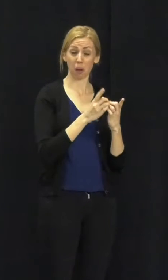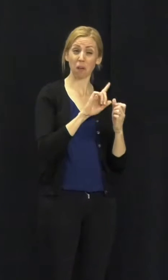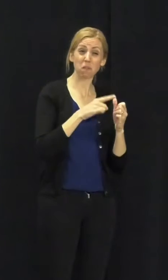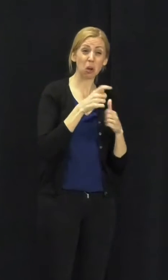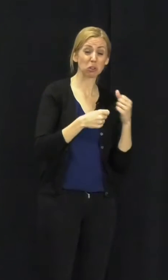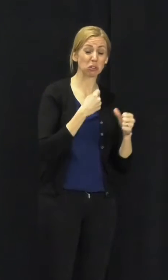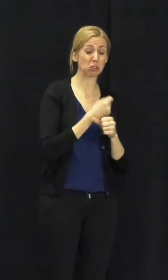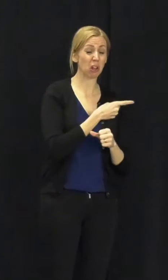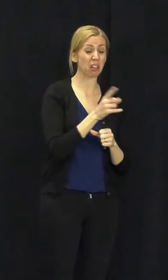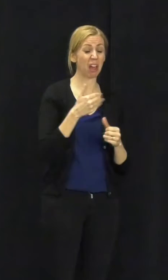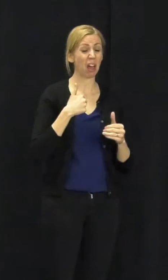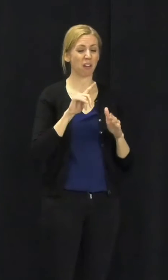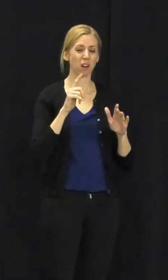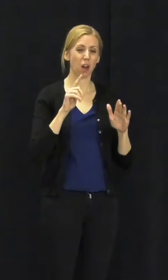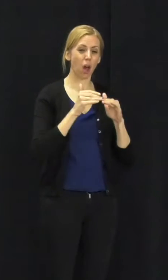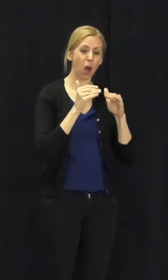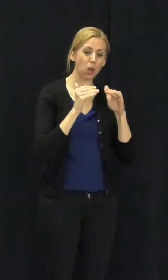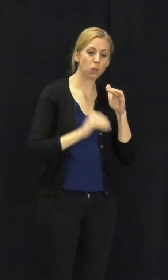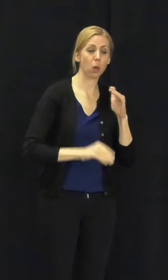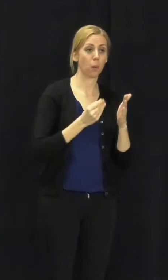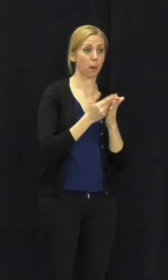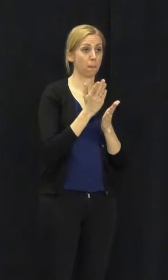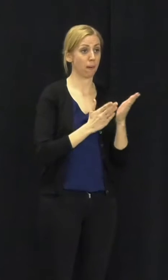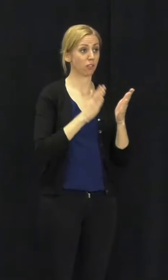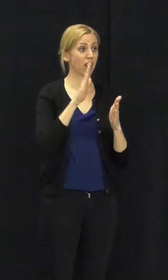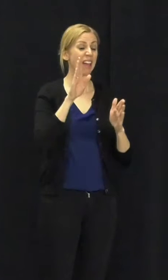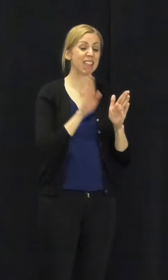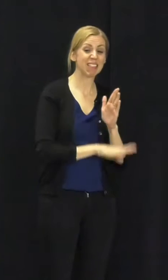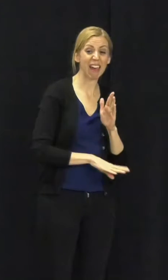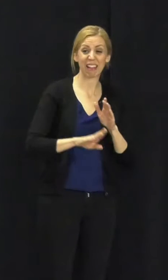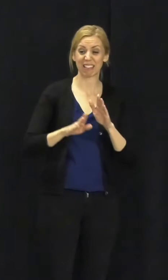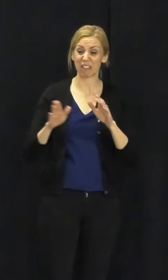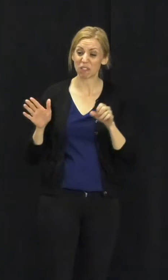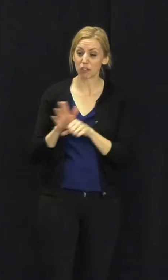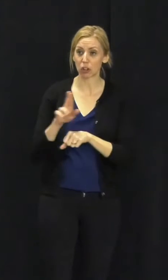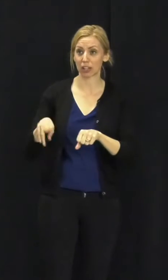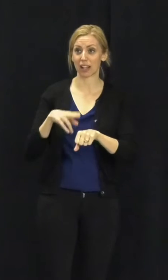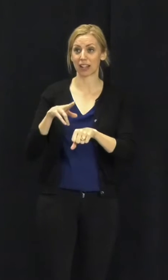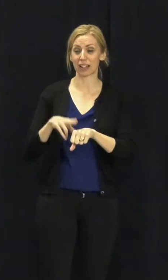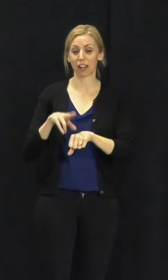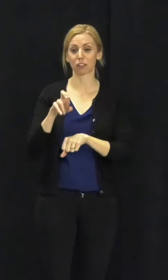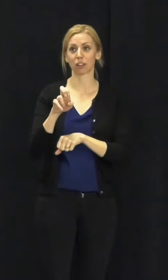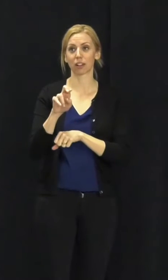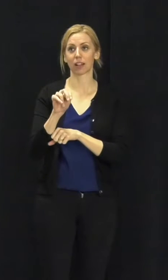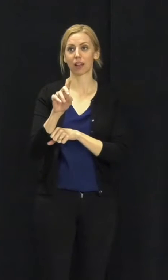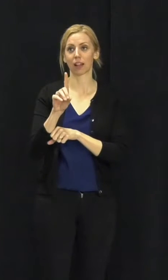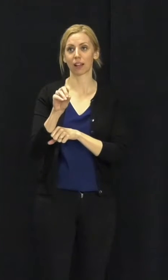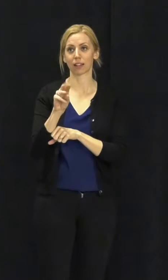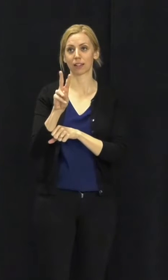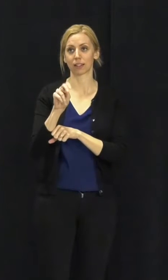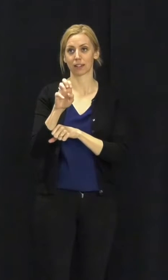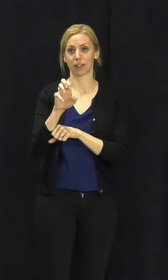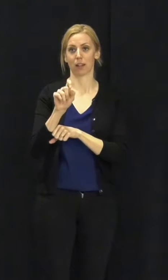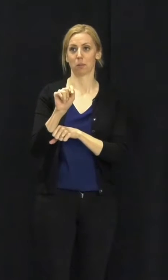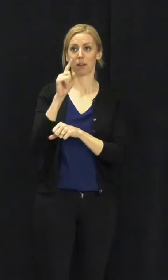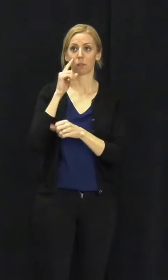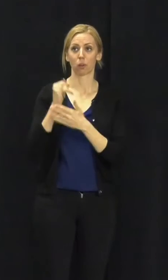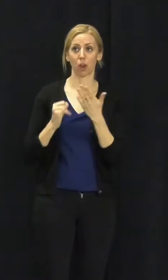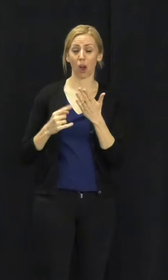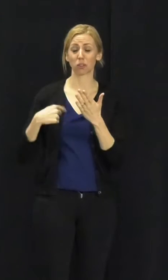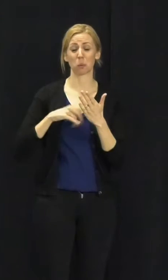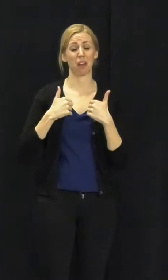to be as inclusive of disability arts and artistry as it can be, and we want the city and